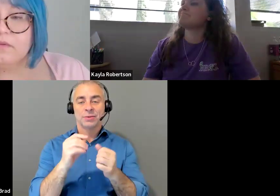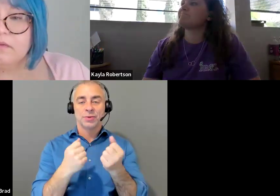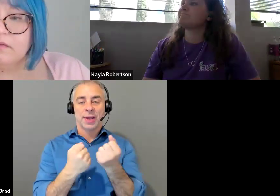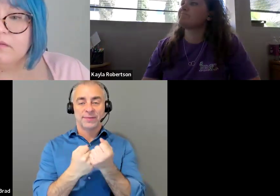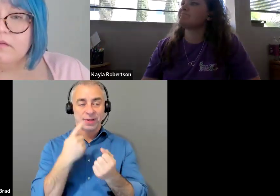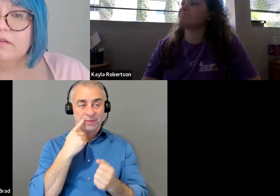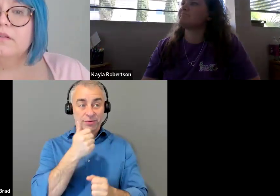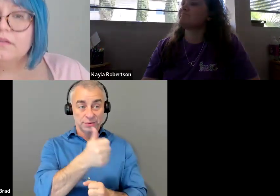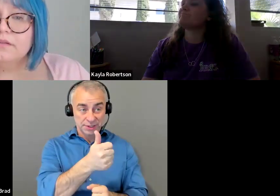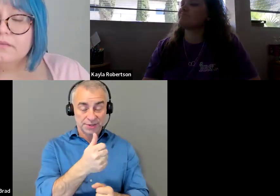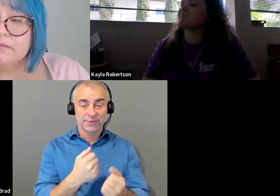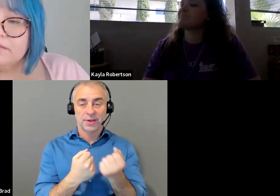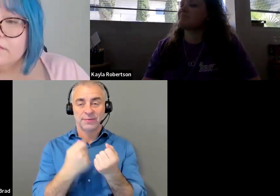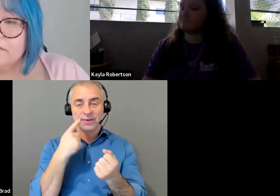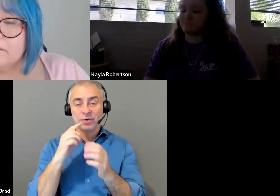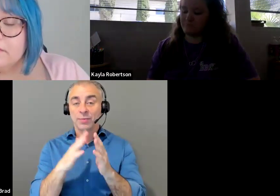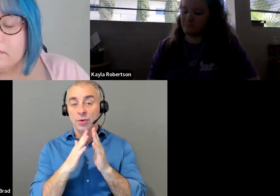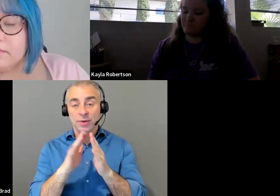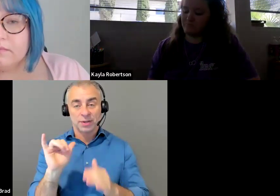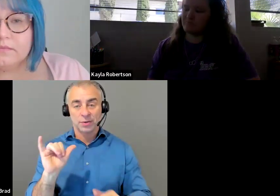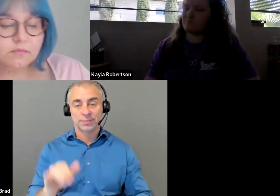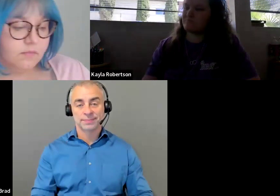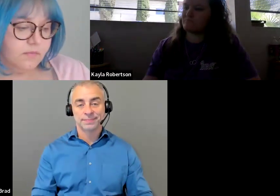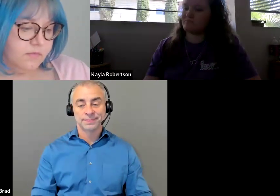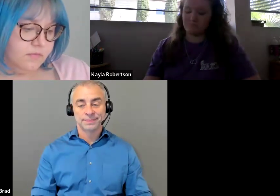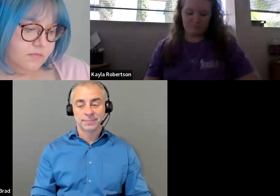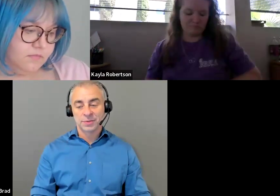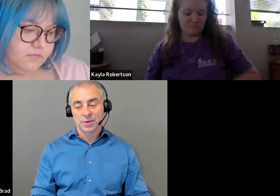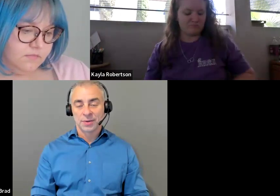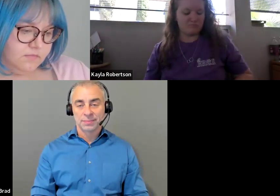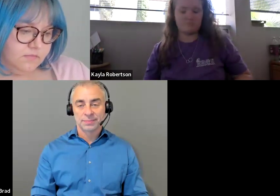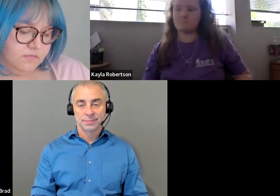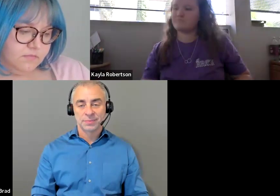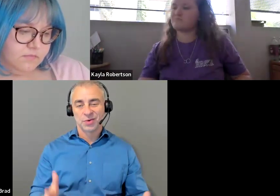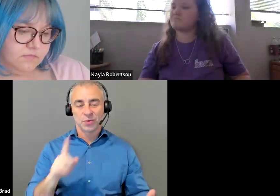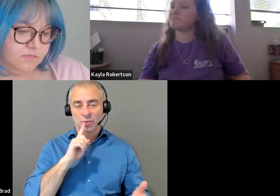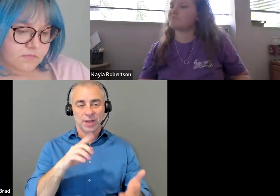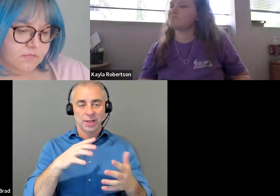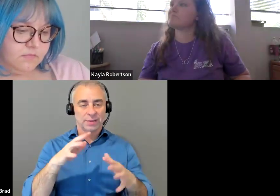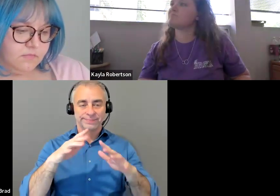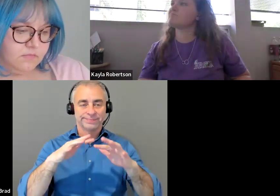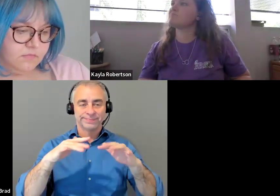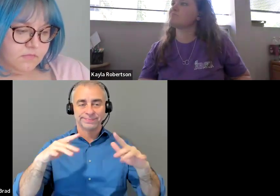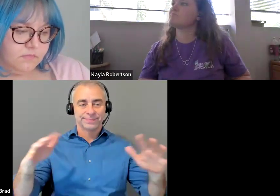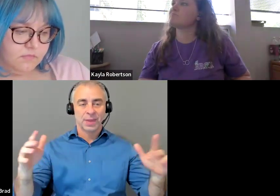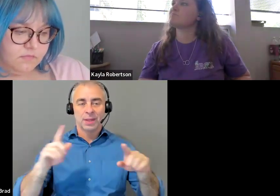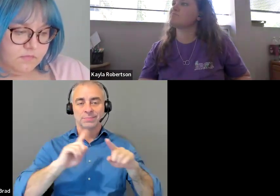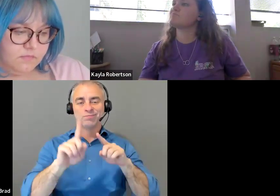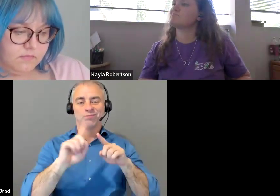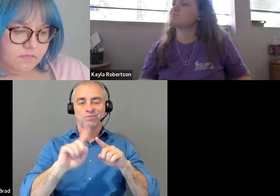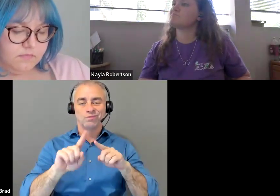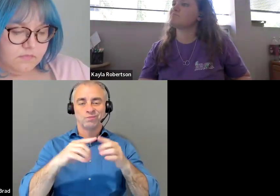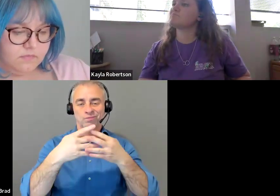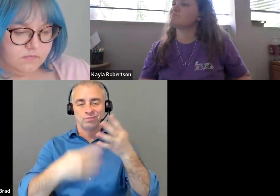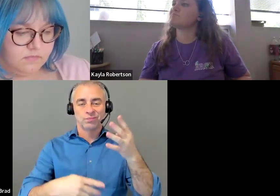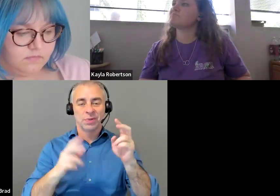for your communities. So it's just kind of a plethora of topics. We do have